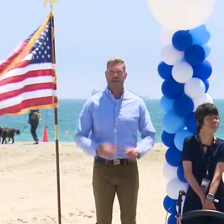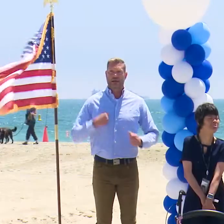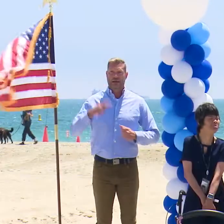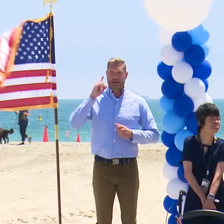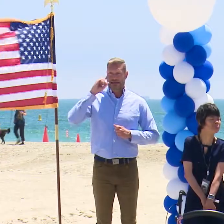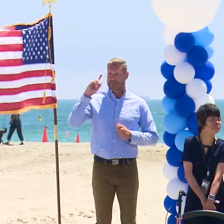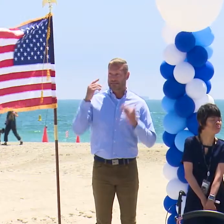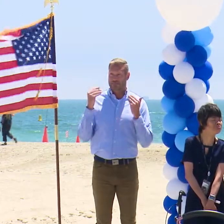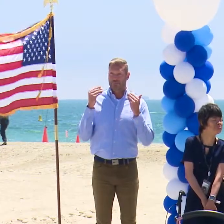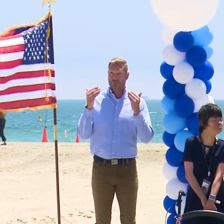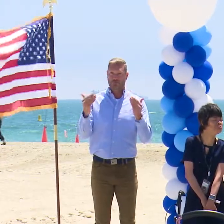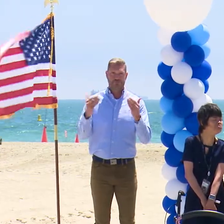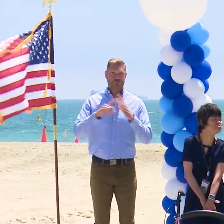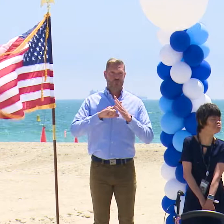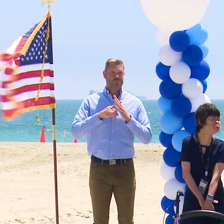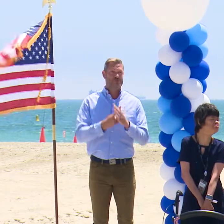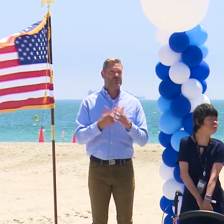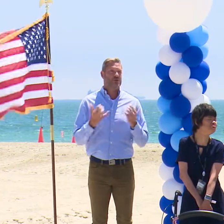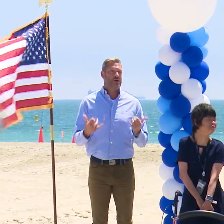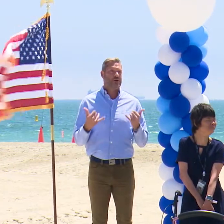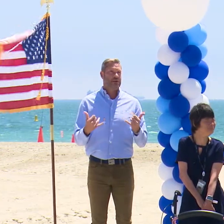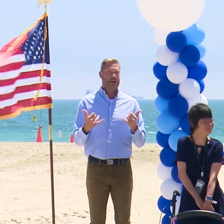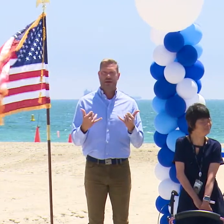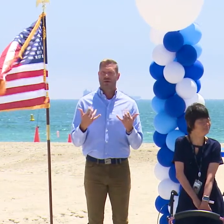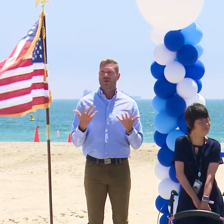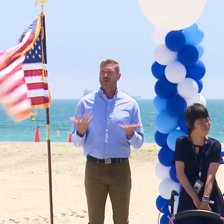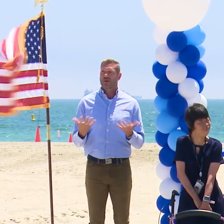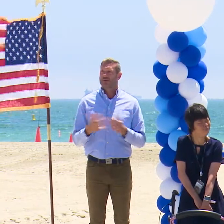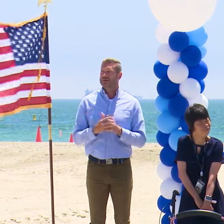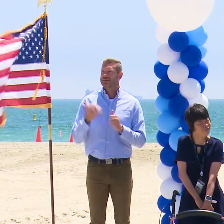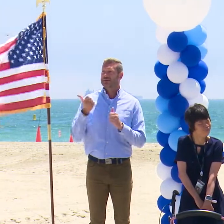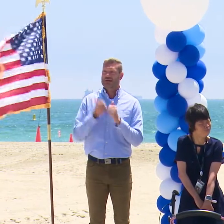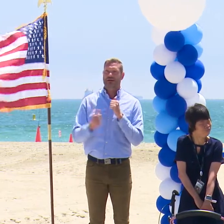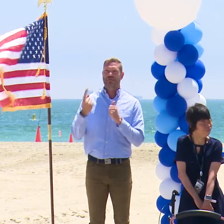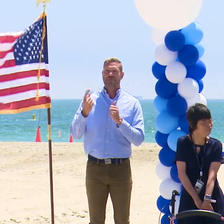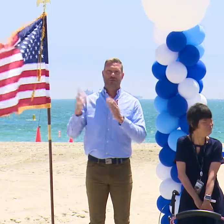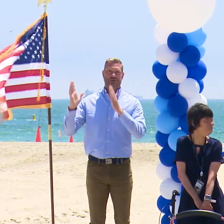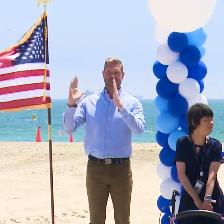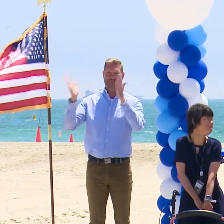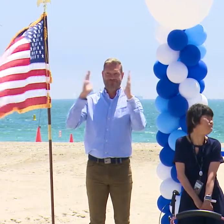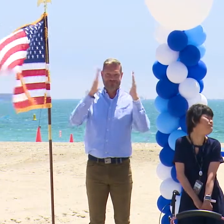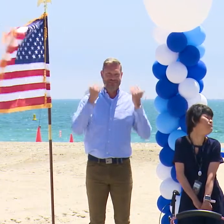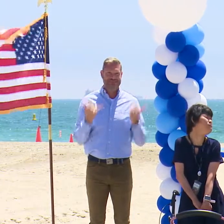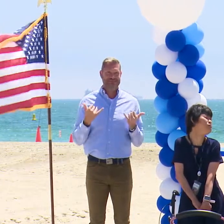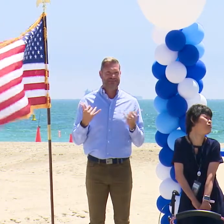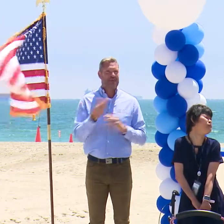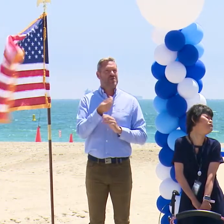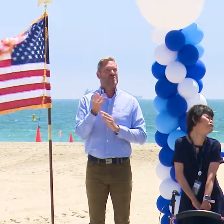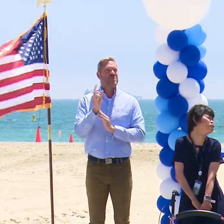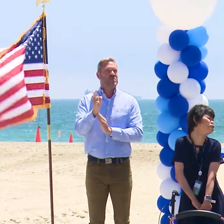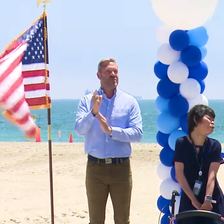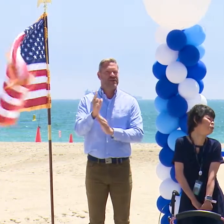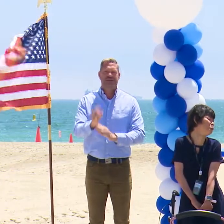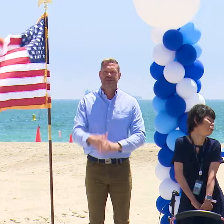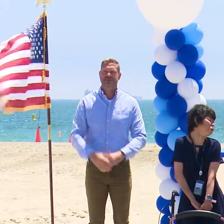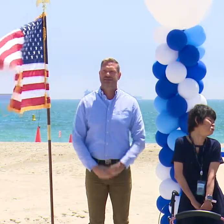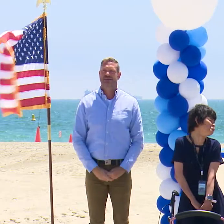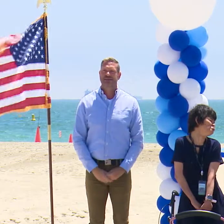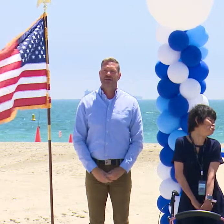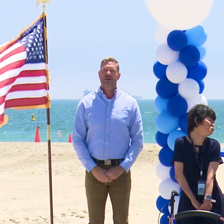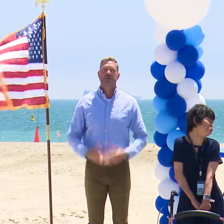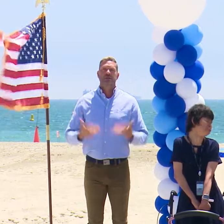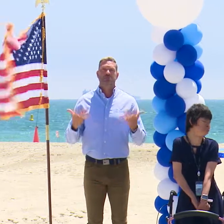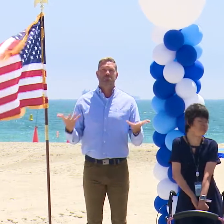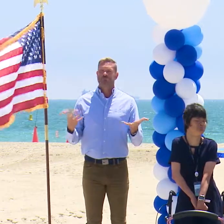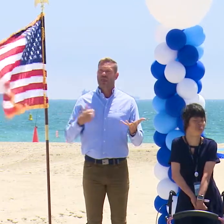think we're going to go ahead and get started. If I can just get everyone's attention just for a few minutes, that would be great. Well,